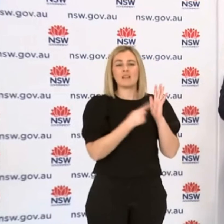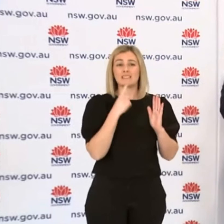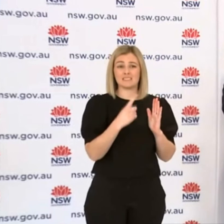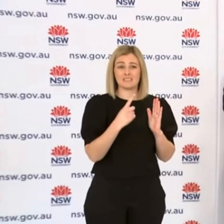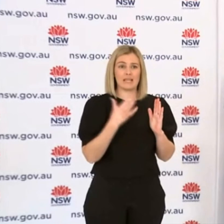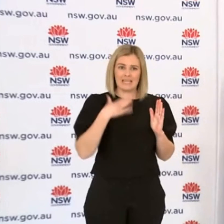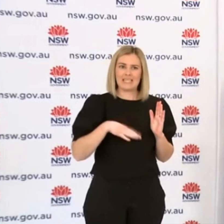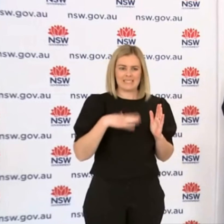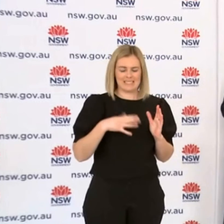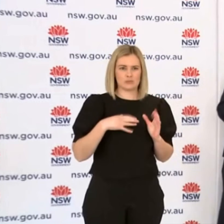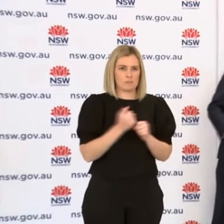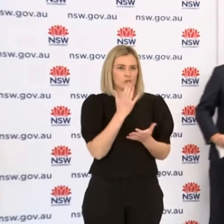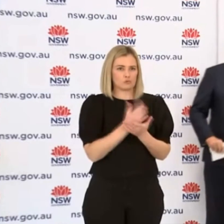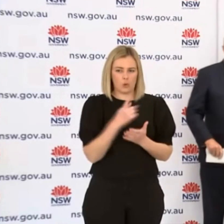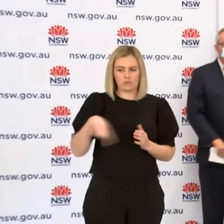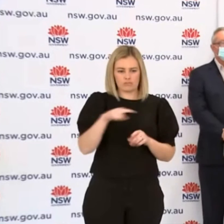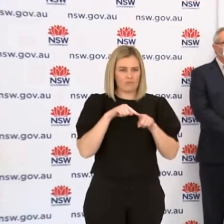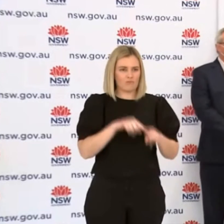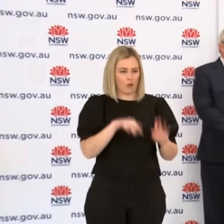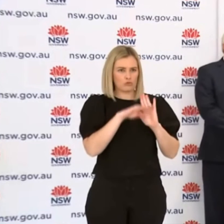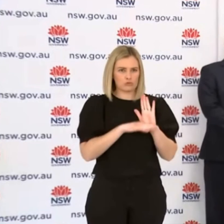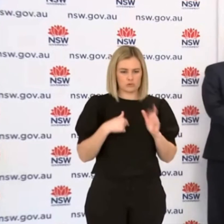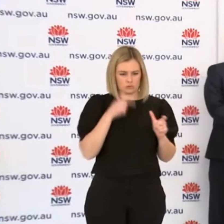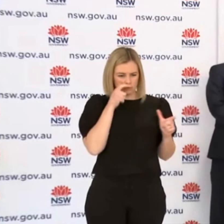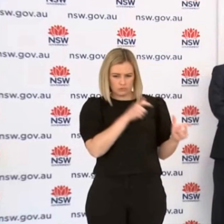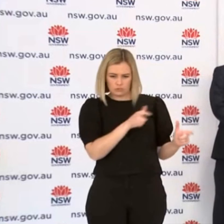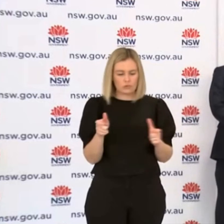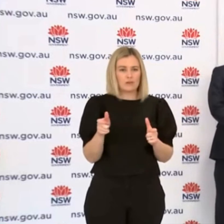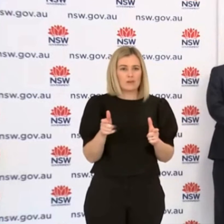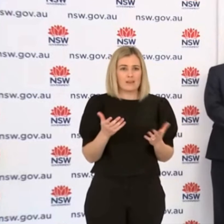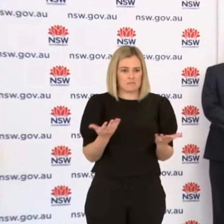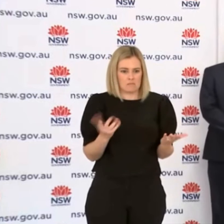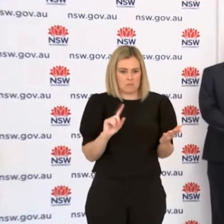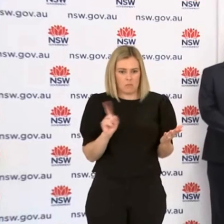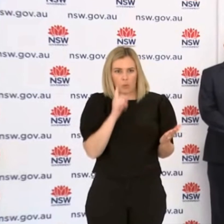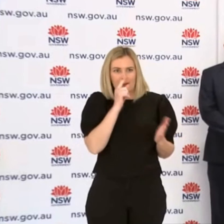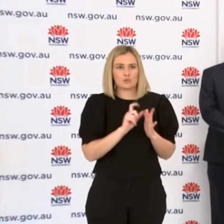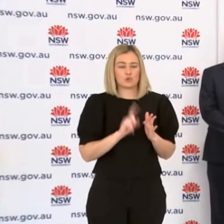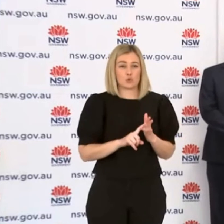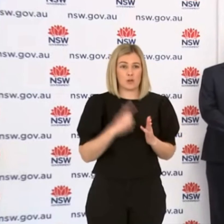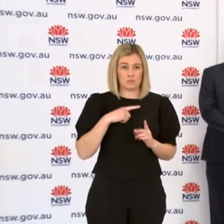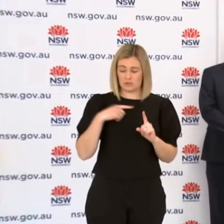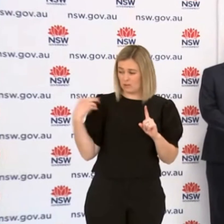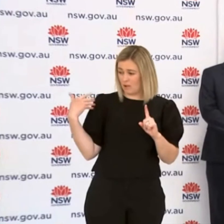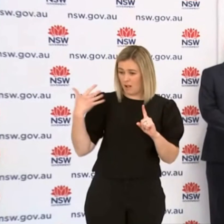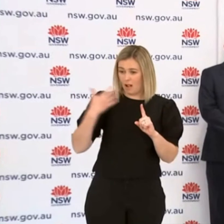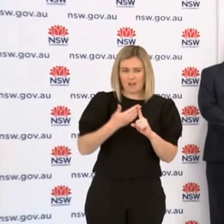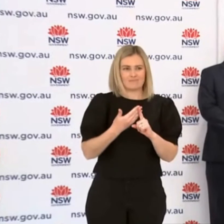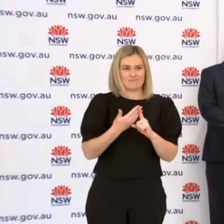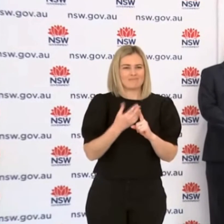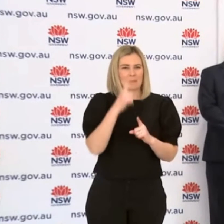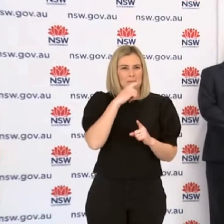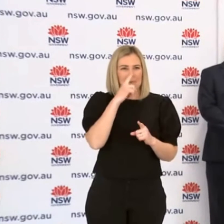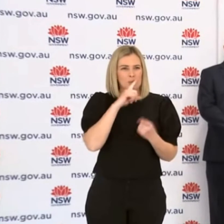South Wales. Do you agree? And what more can be done now? We're 6 weeks in and people are still congregating. Yeah, I